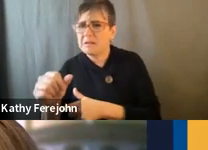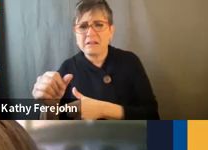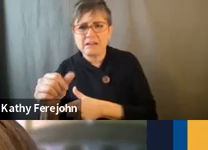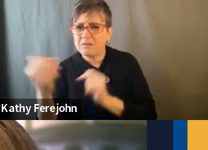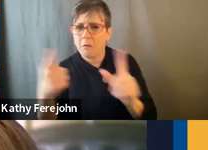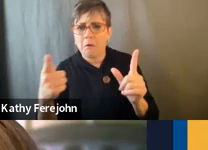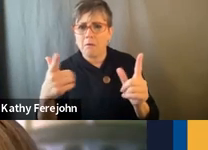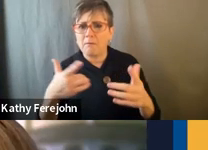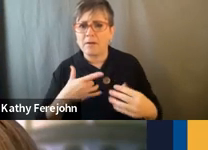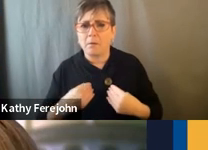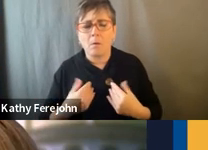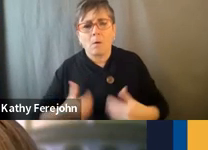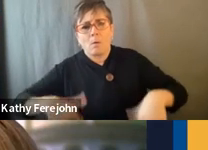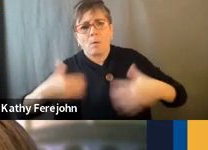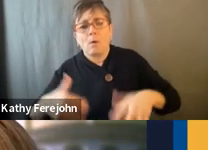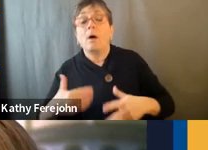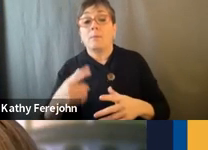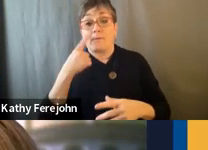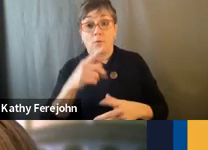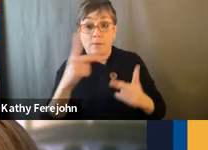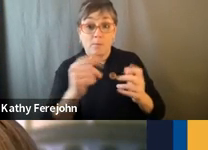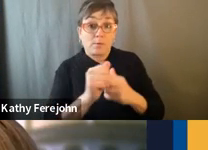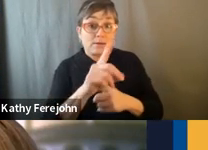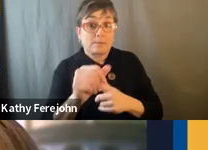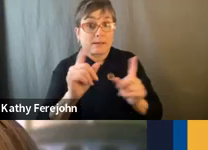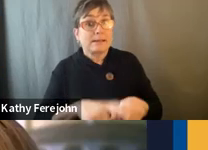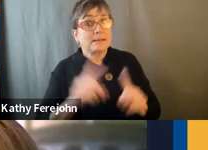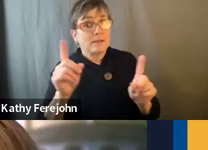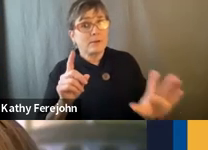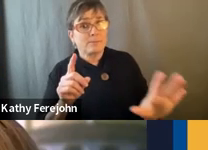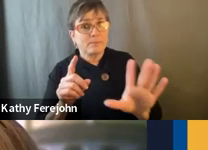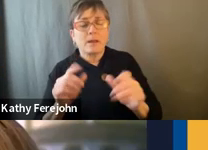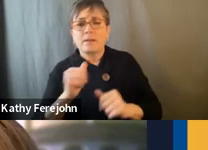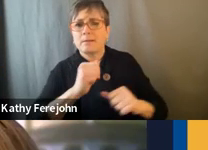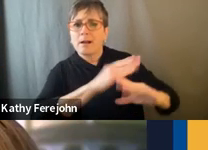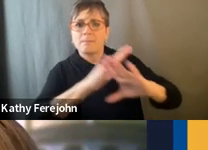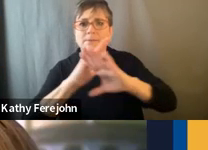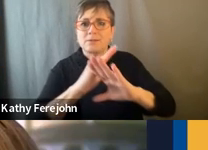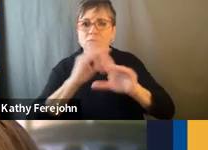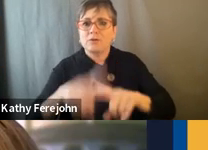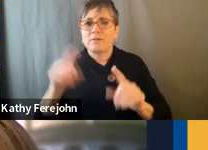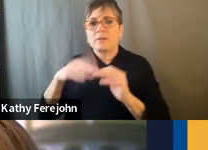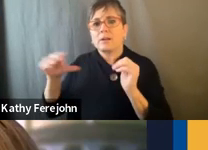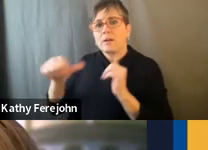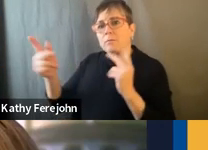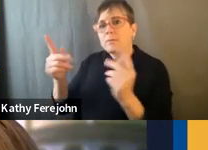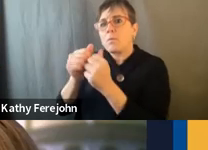very different and pose many different obstacles than what the non-disabled community